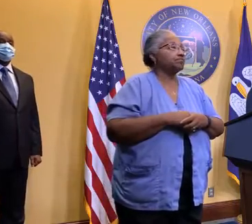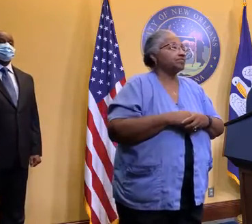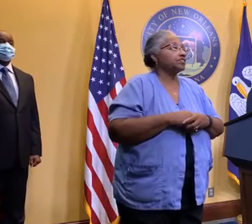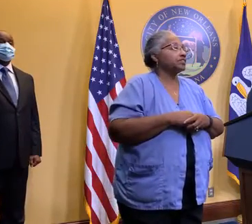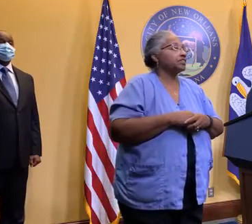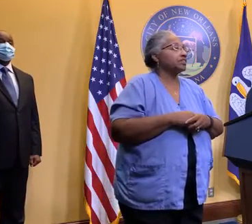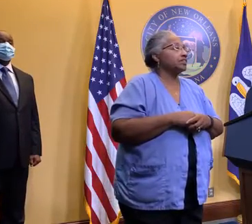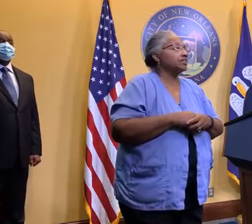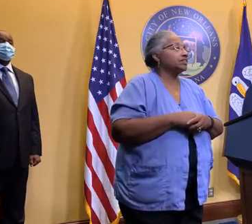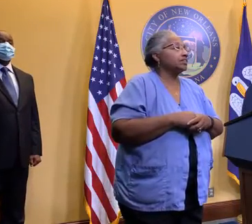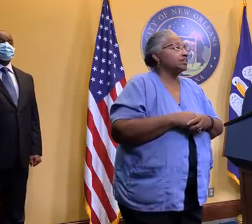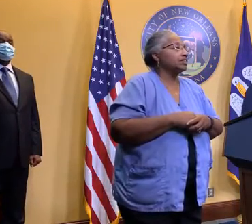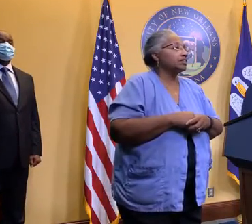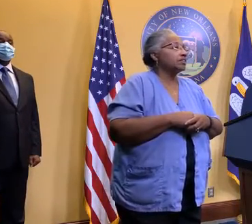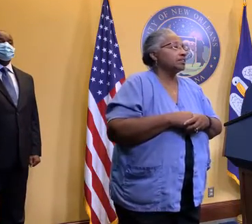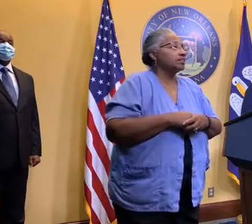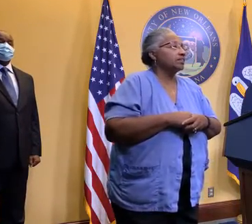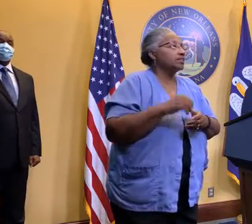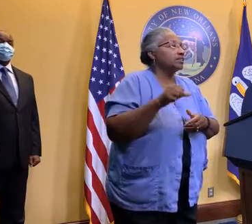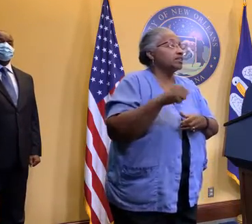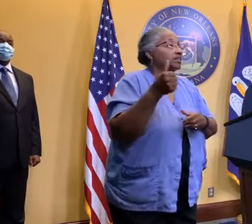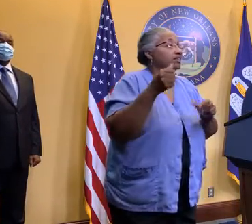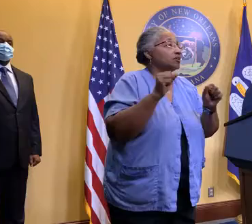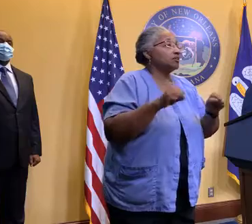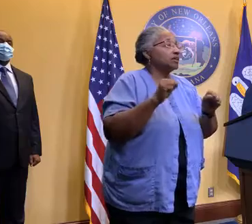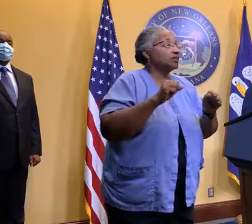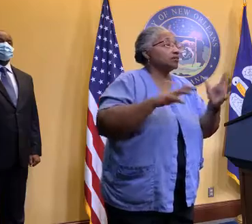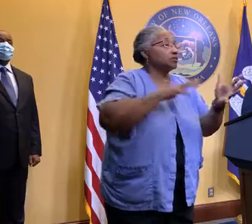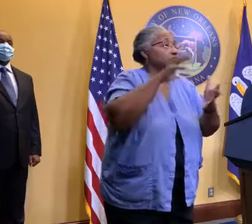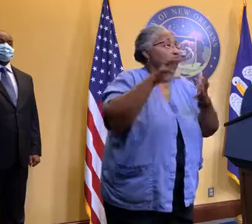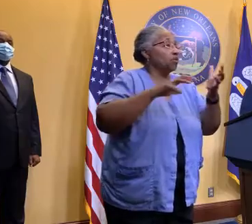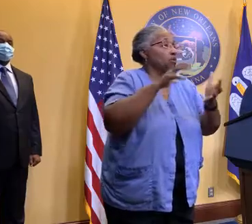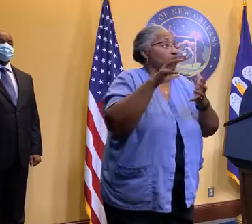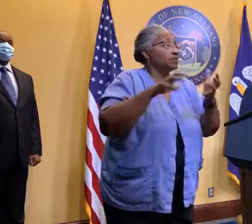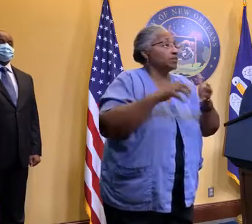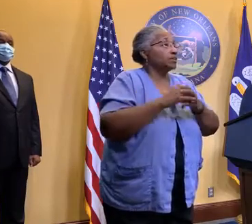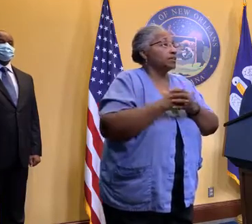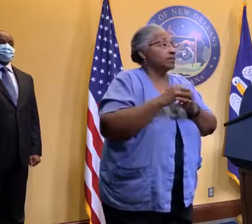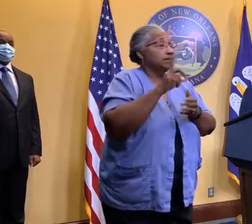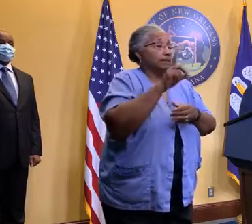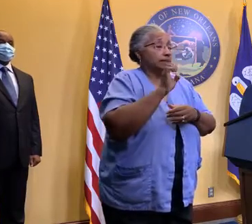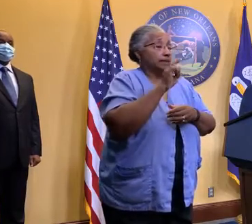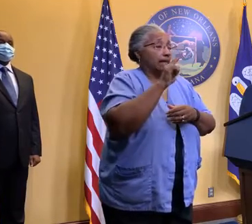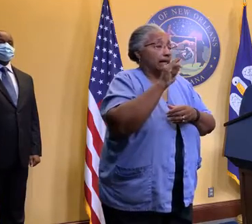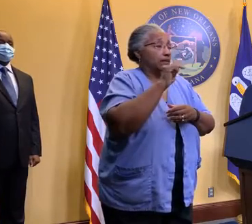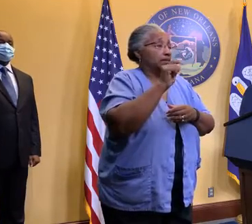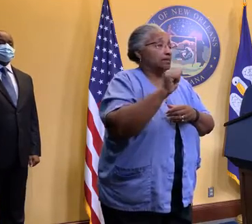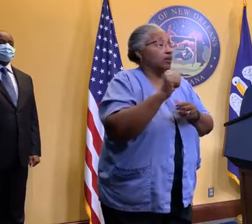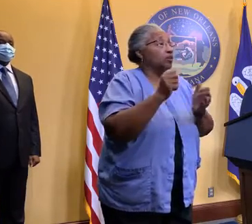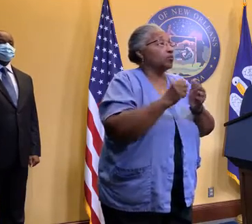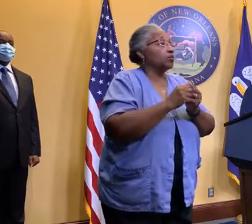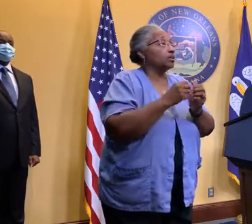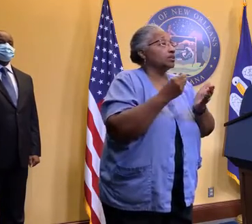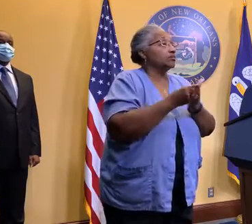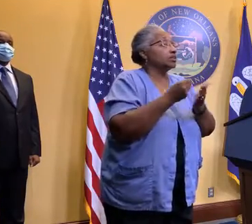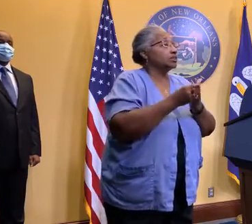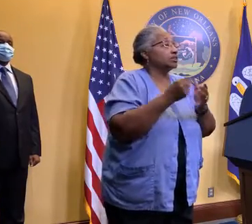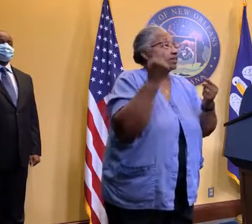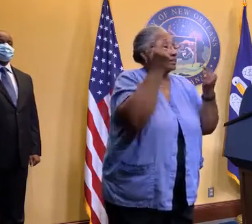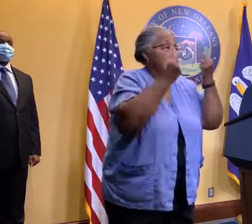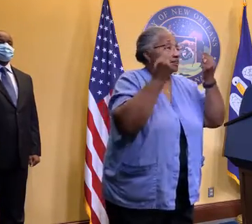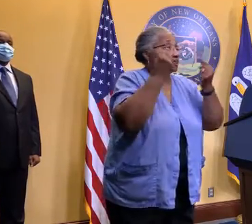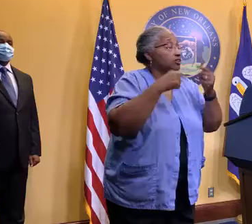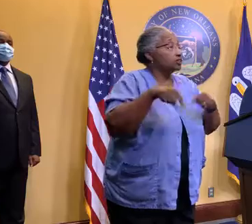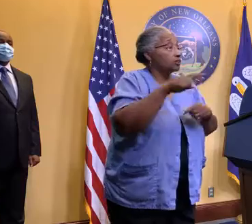With yet another possible storm coming in by the end of Delta. the week, with all the budgetary